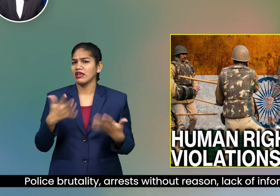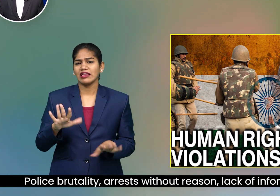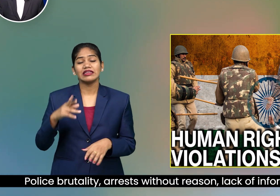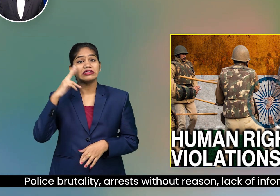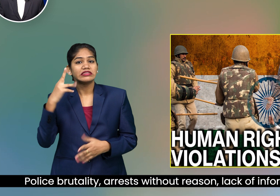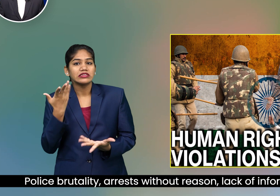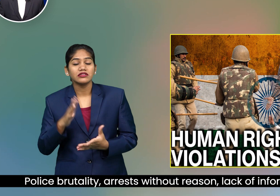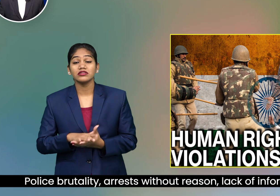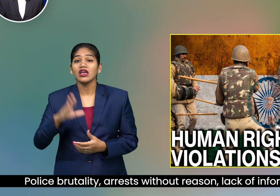lack of information,